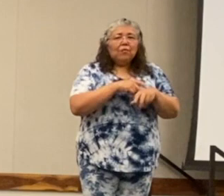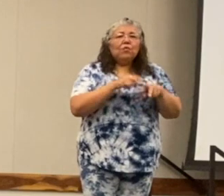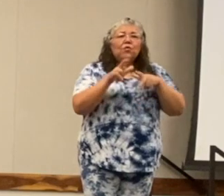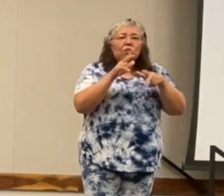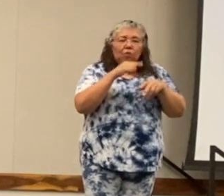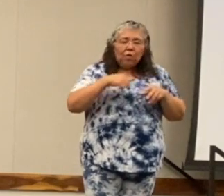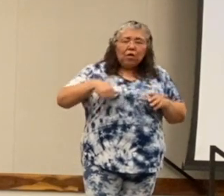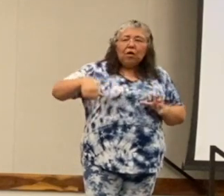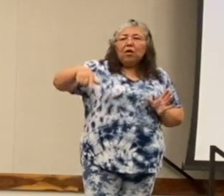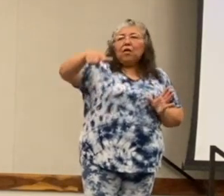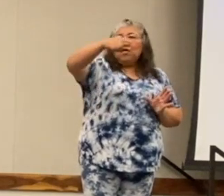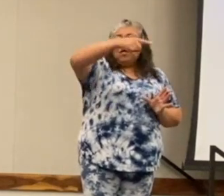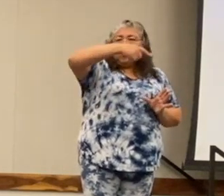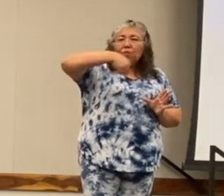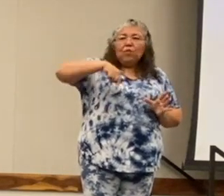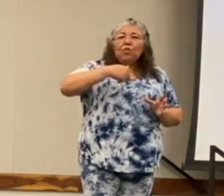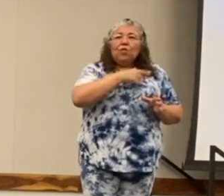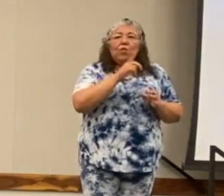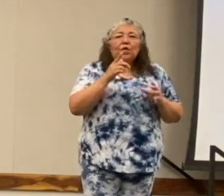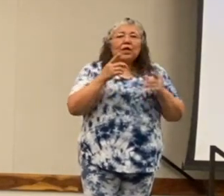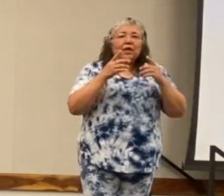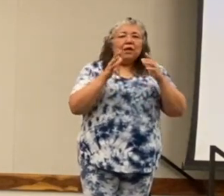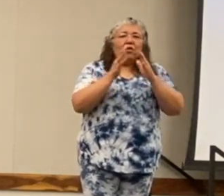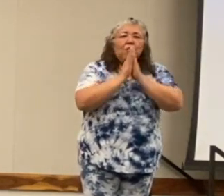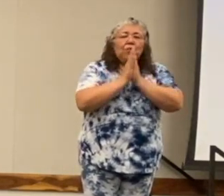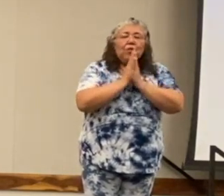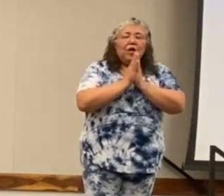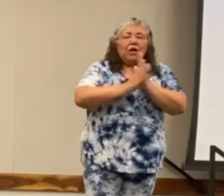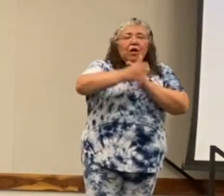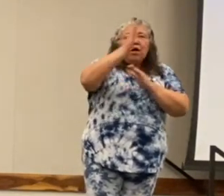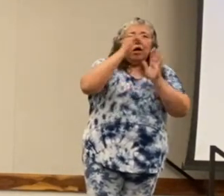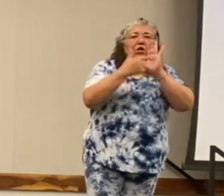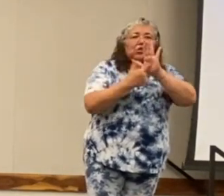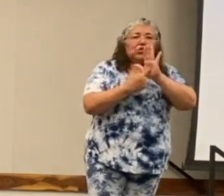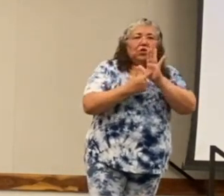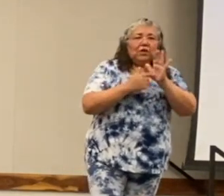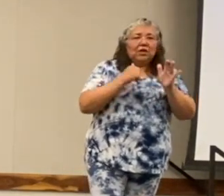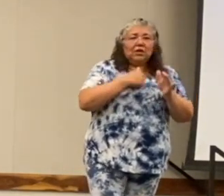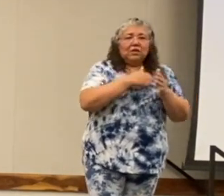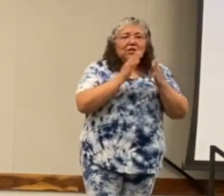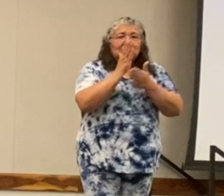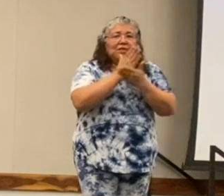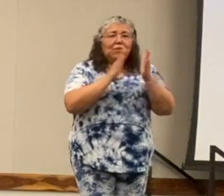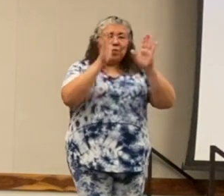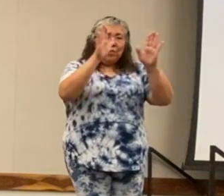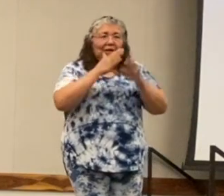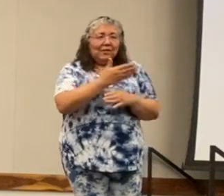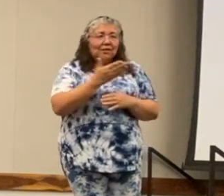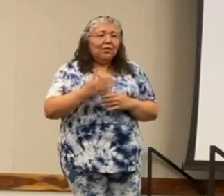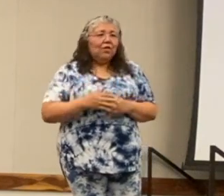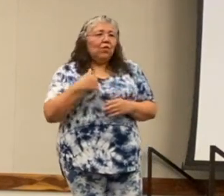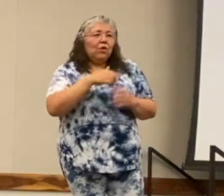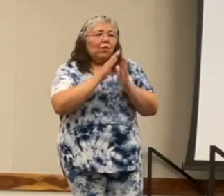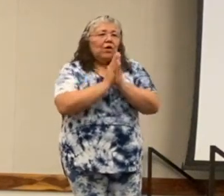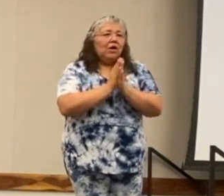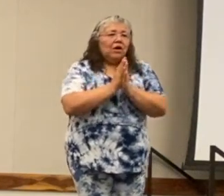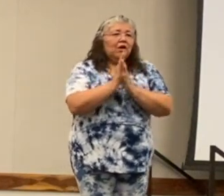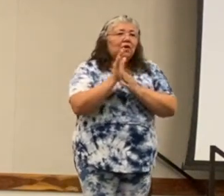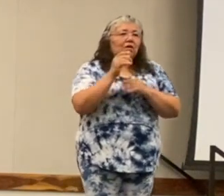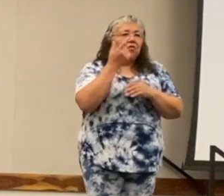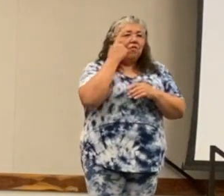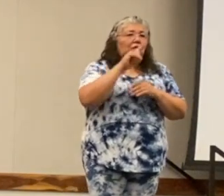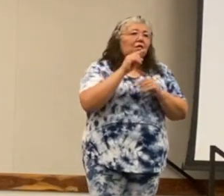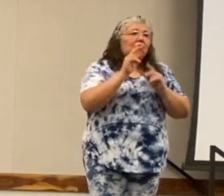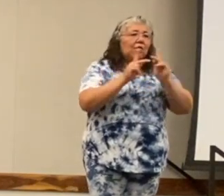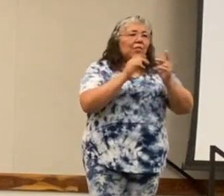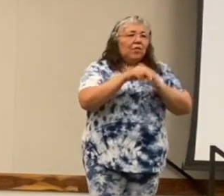around. As we finally, and we're praying, and God is showing us some amazing things. We're praying for the people in the hospital to be